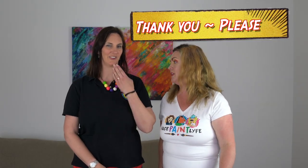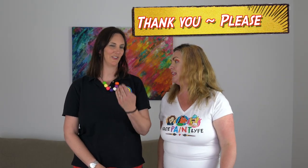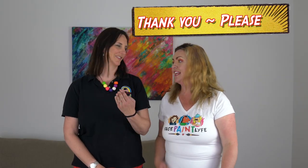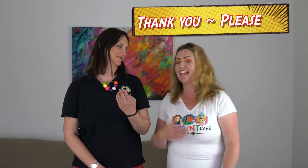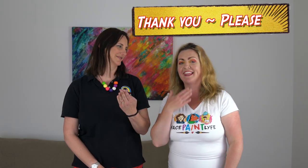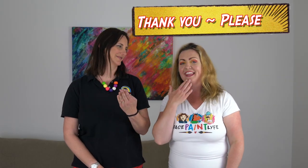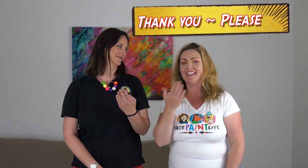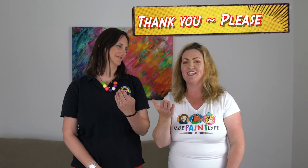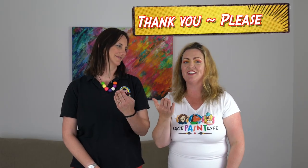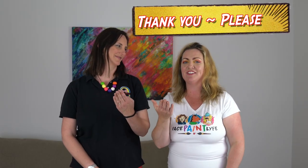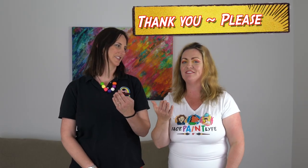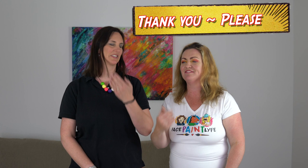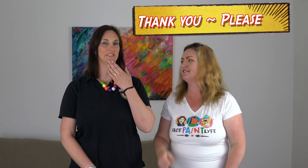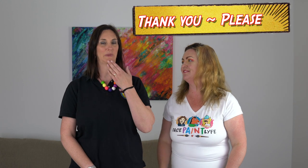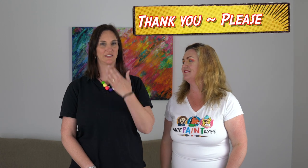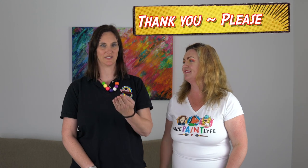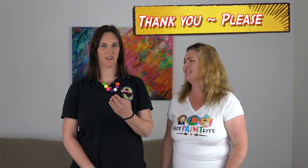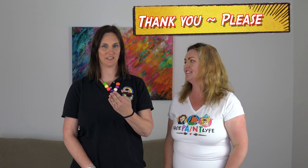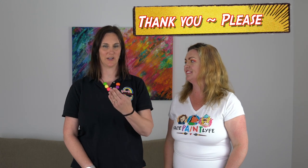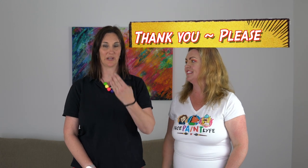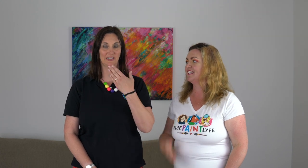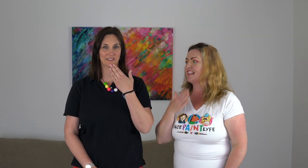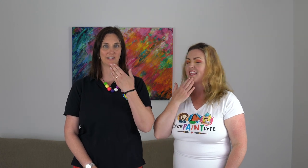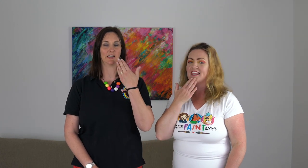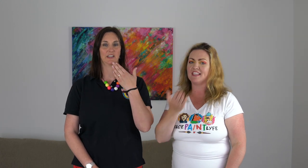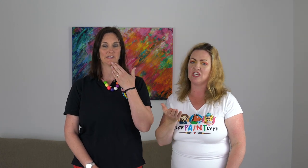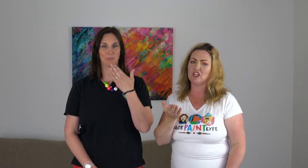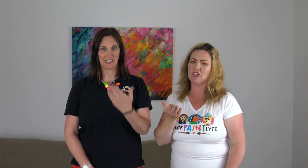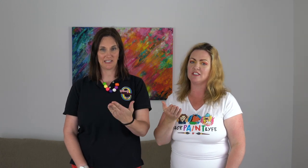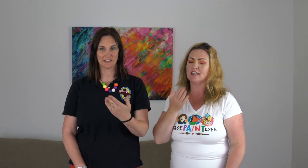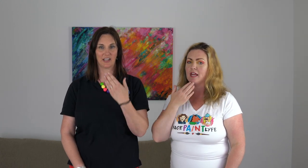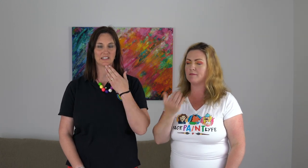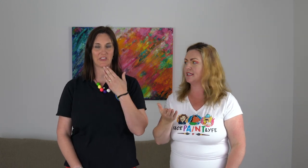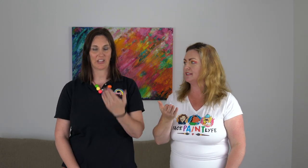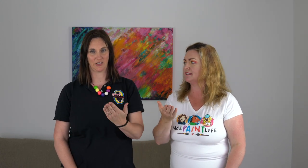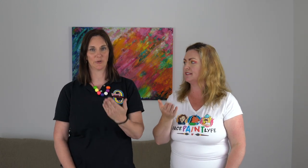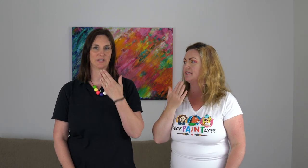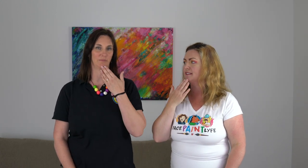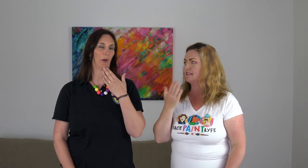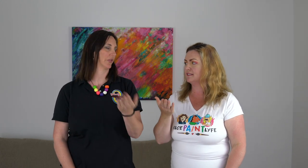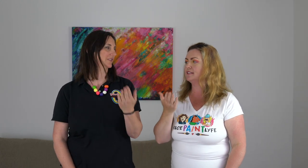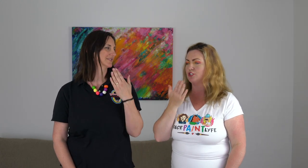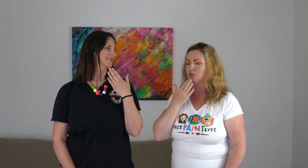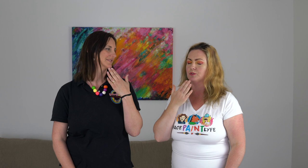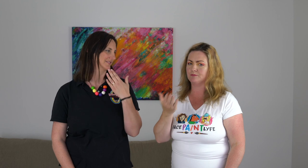you. Thank you. So this is a manners sign I tell my kids. Thank you. It's please and it's please. Thank you. It's both. Sure.